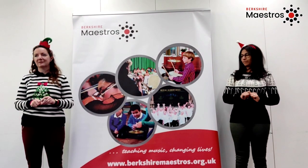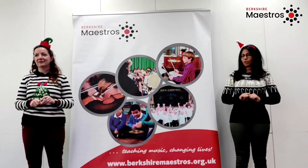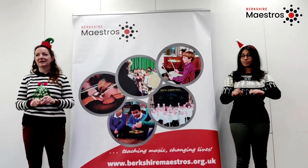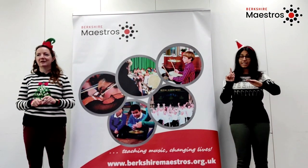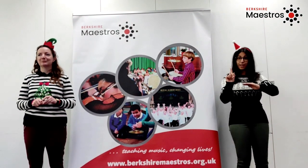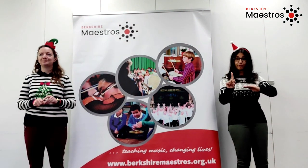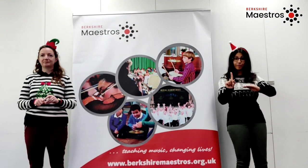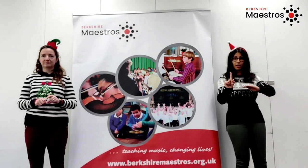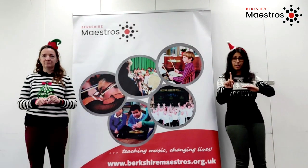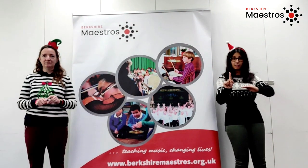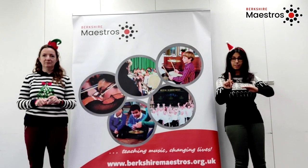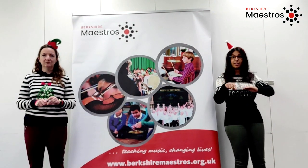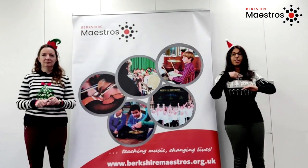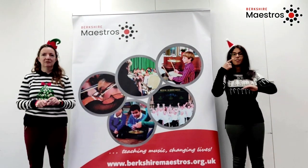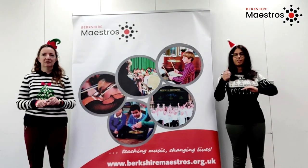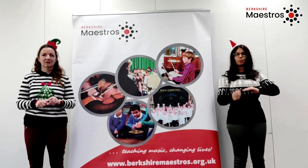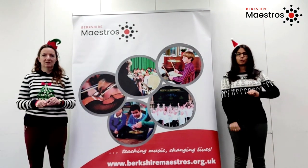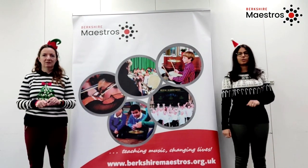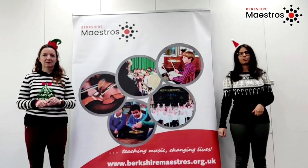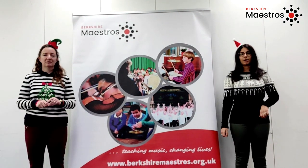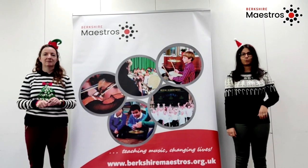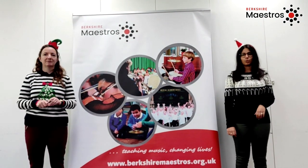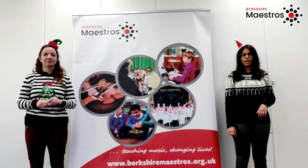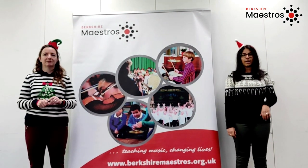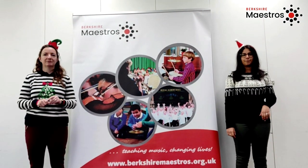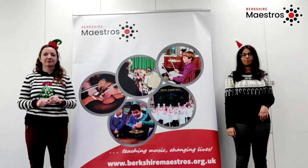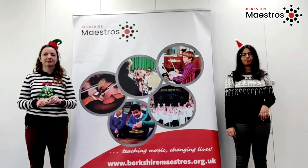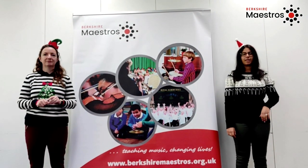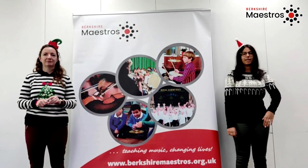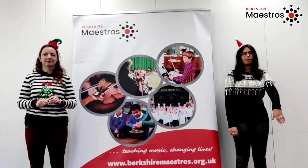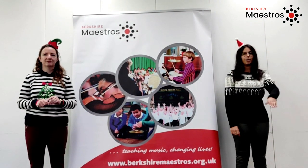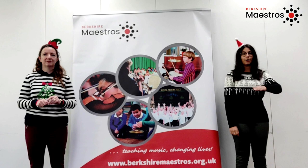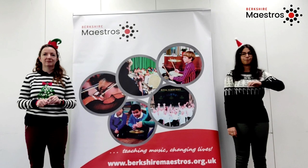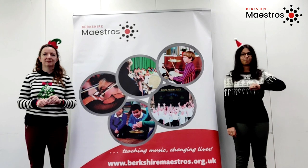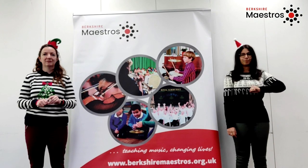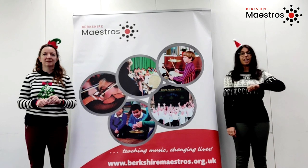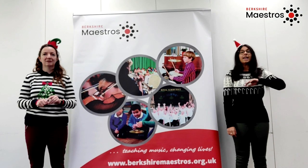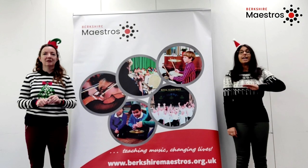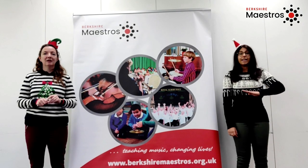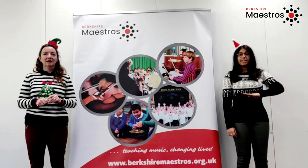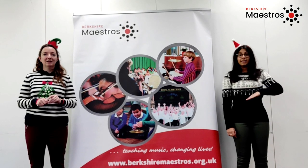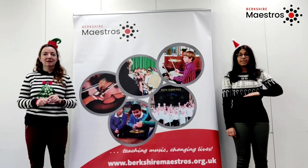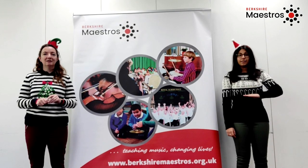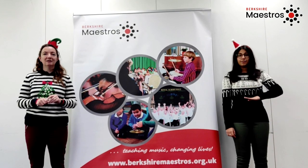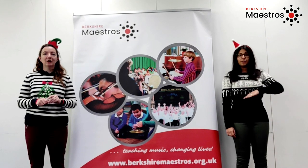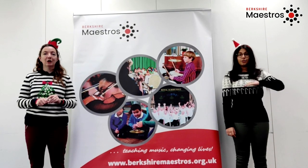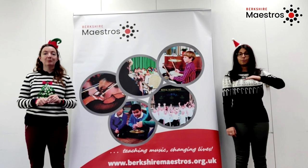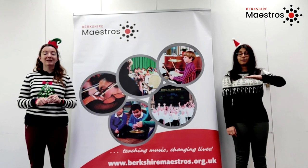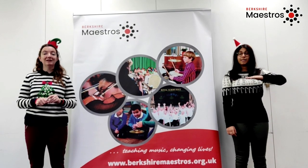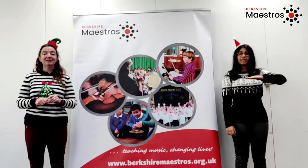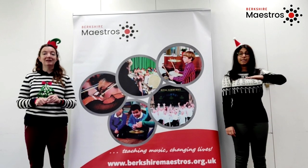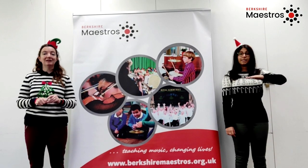So together first, then we'll do it as a round, okay? Here we go. In the